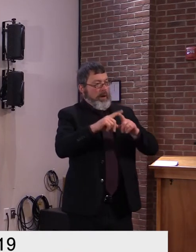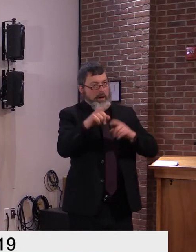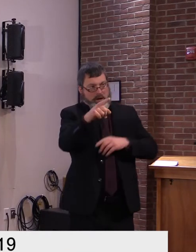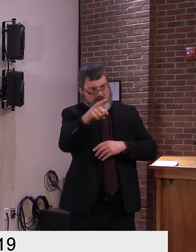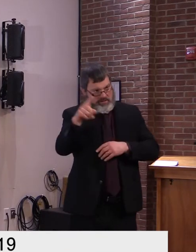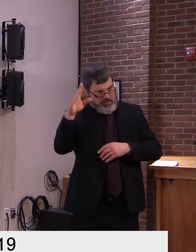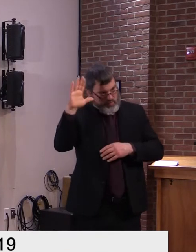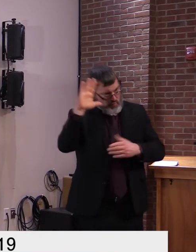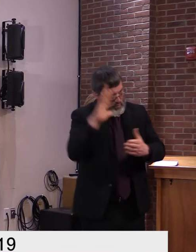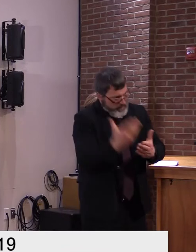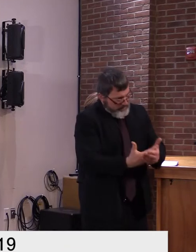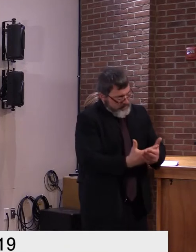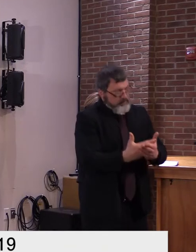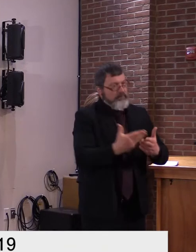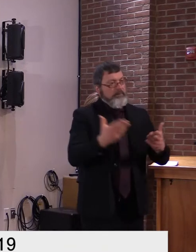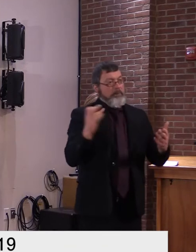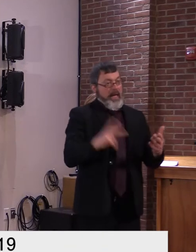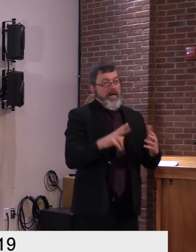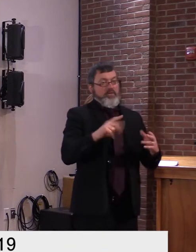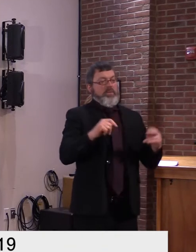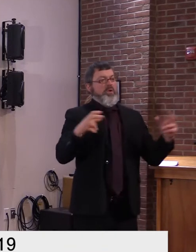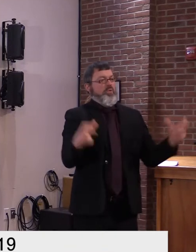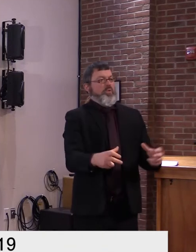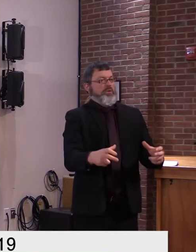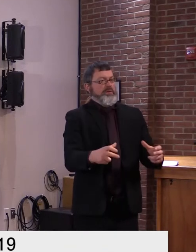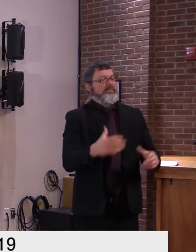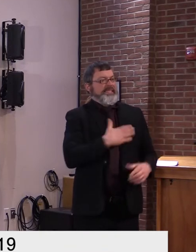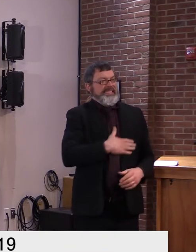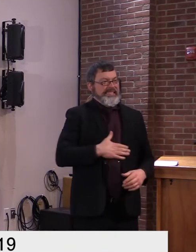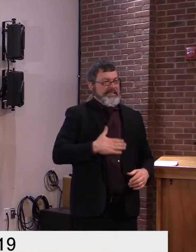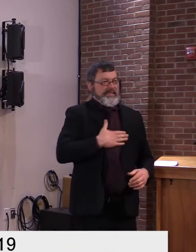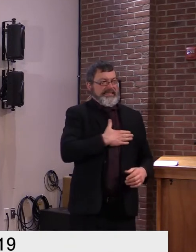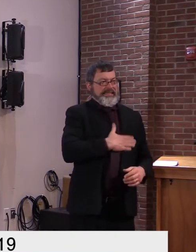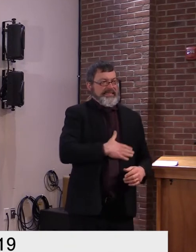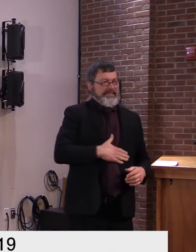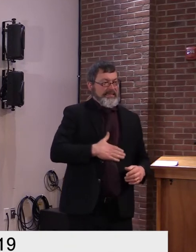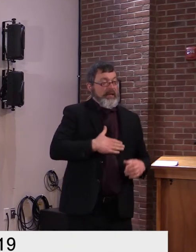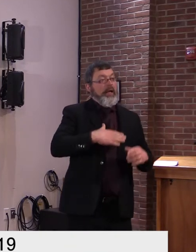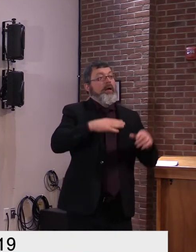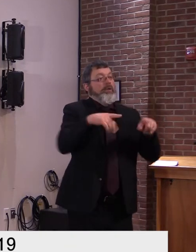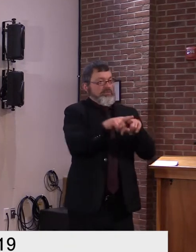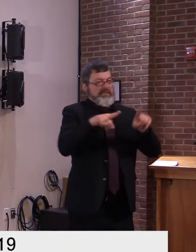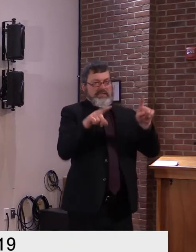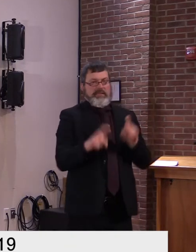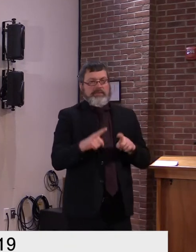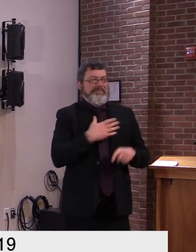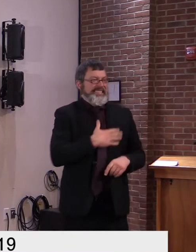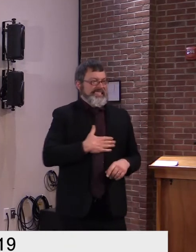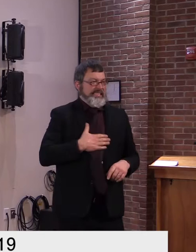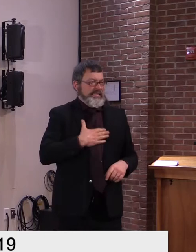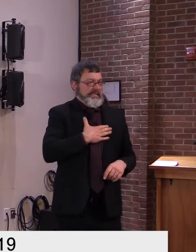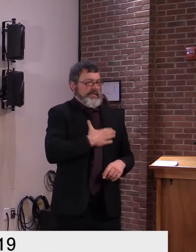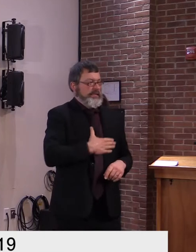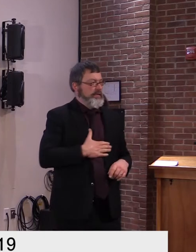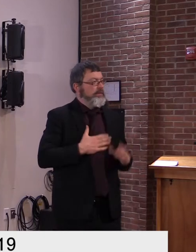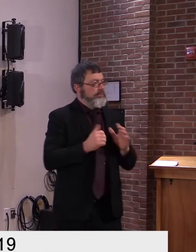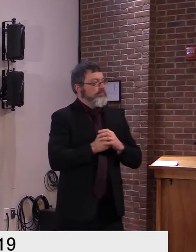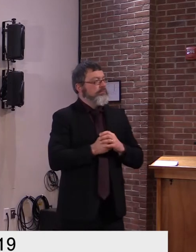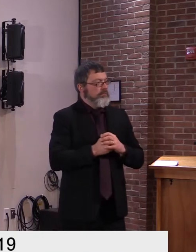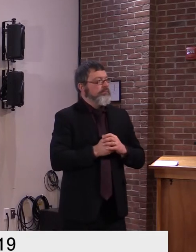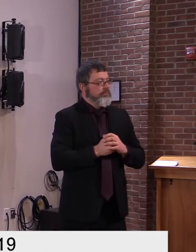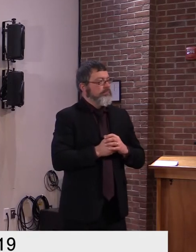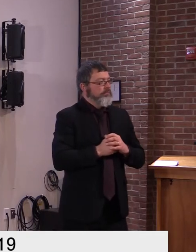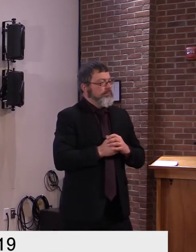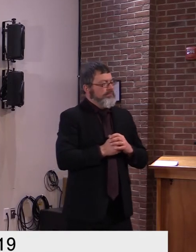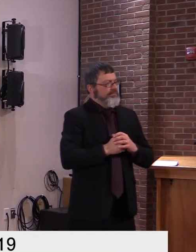please strongly reconsider any gathering that involves a person with underlying medical conditions or an